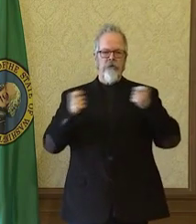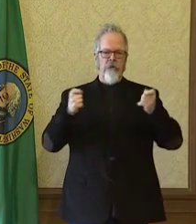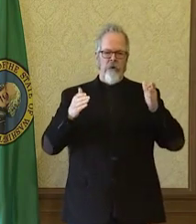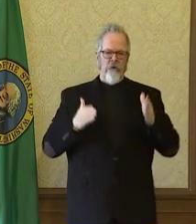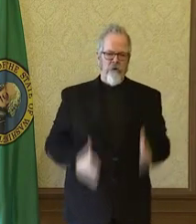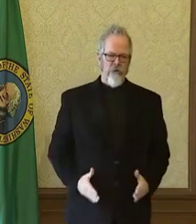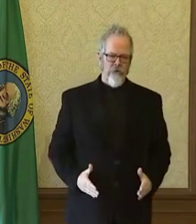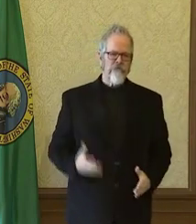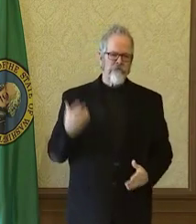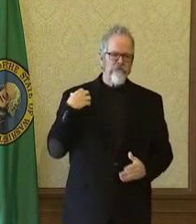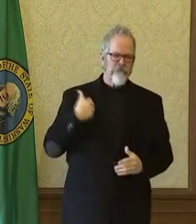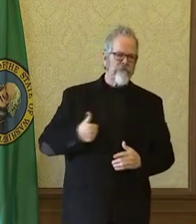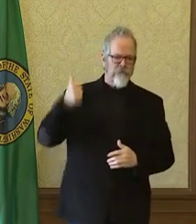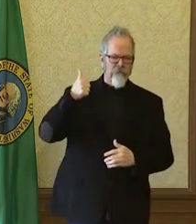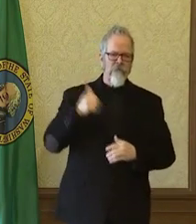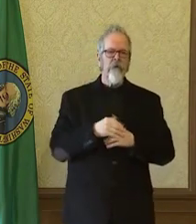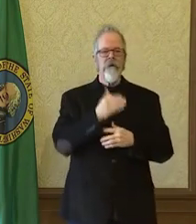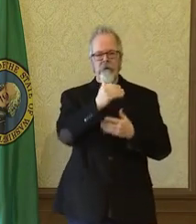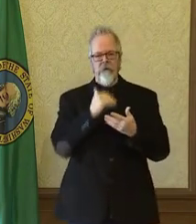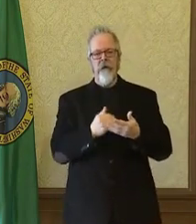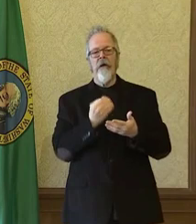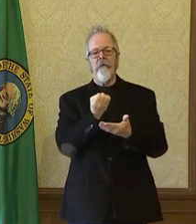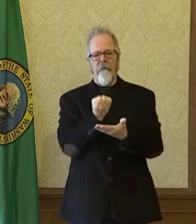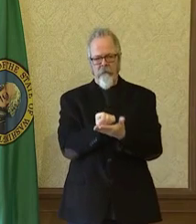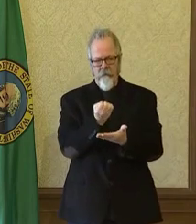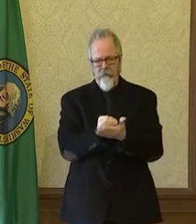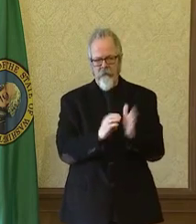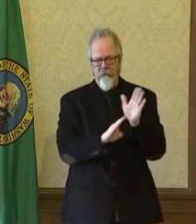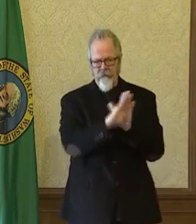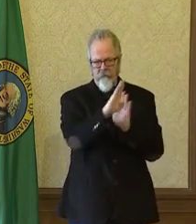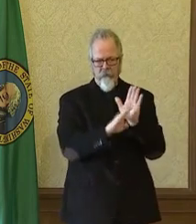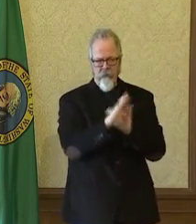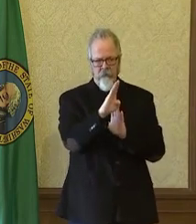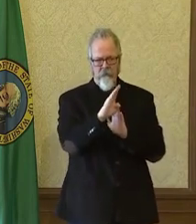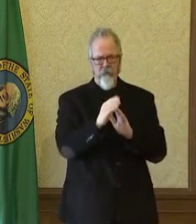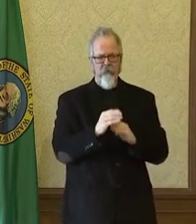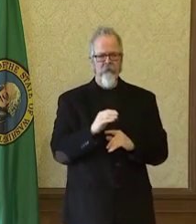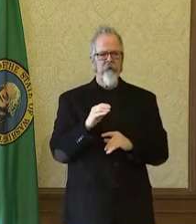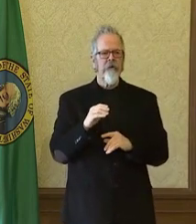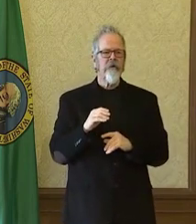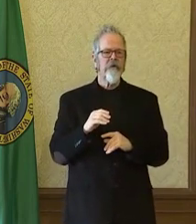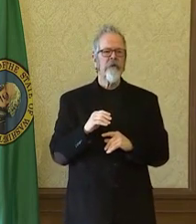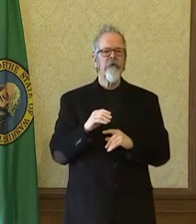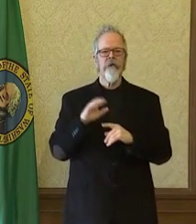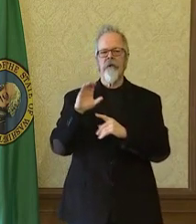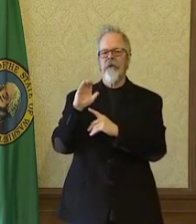Hasegawa. I might ask on Colleen, would you like to make some comments?